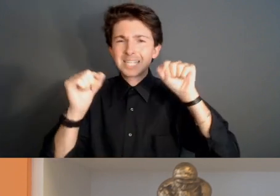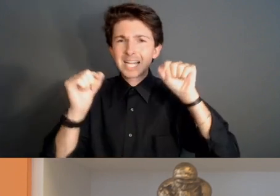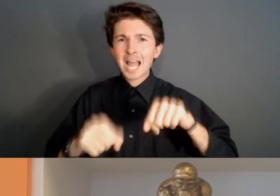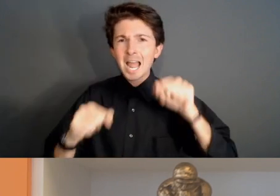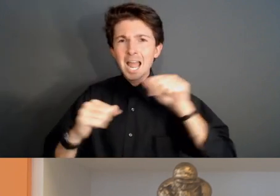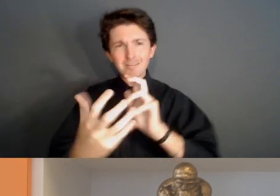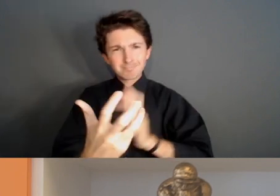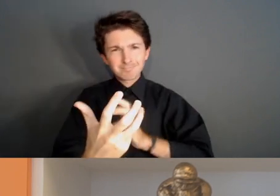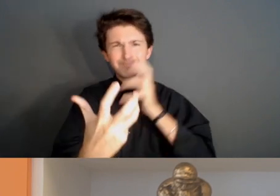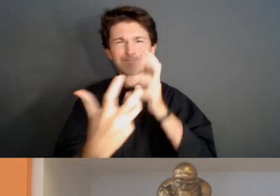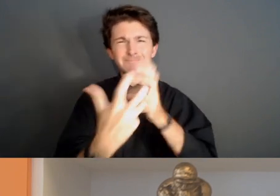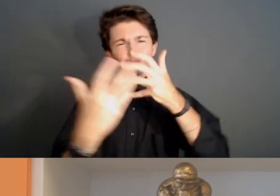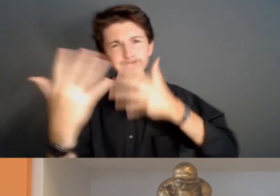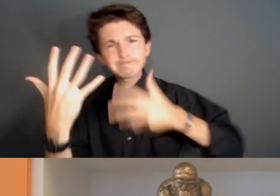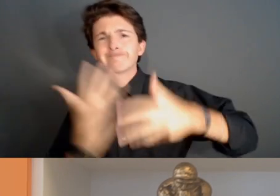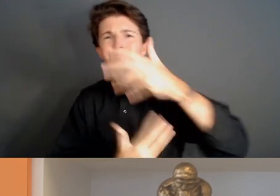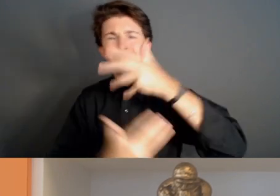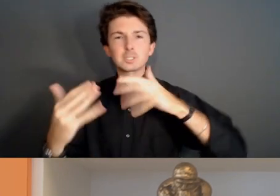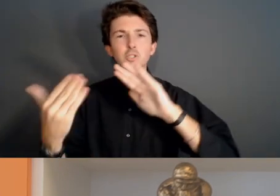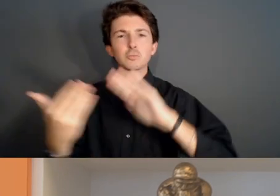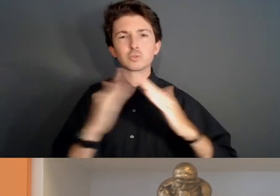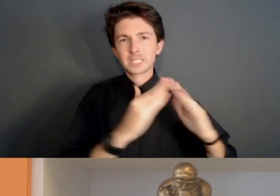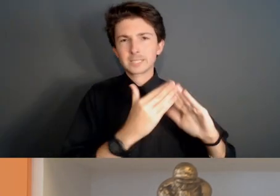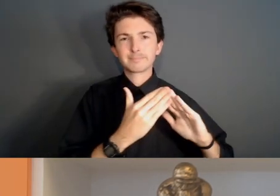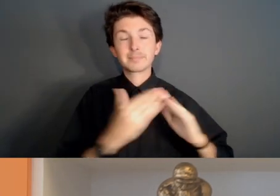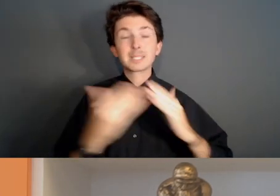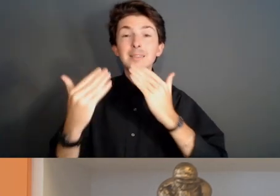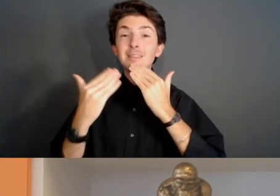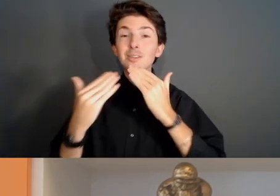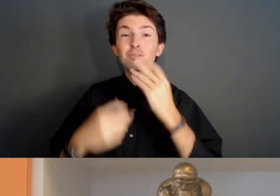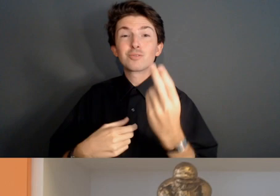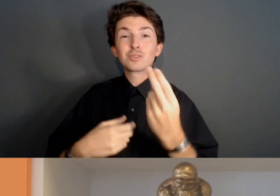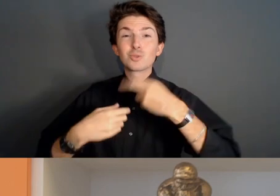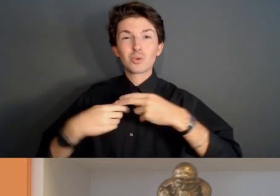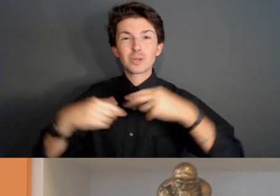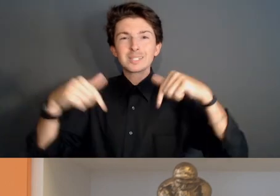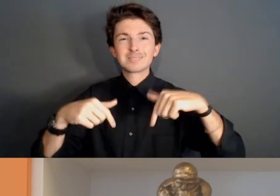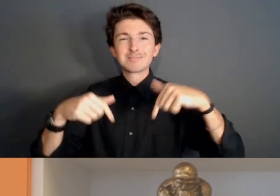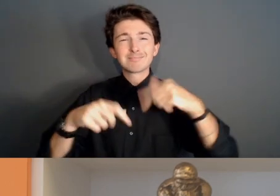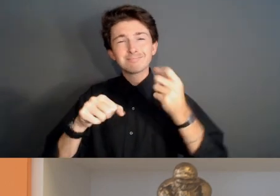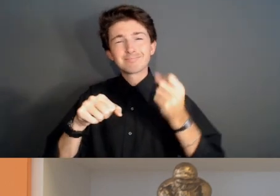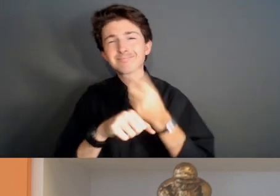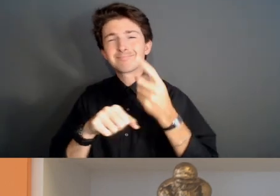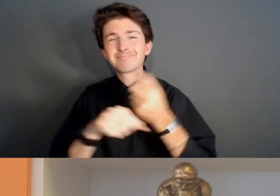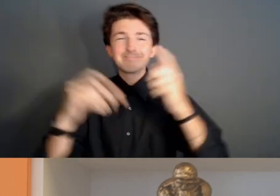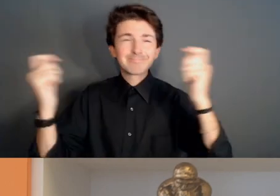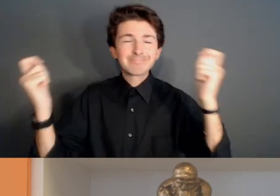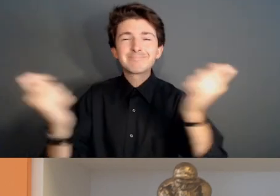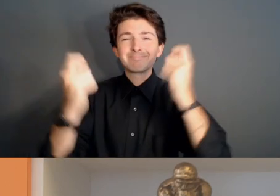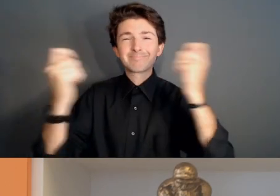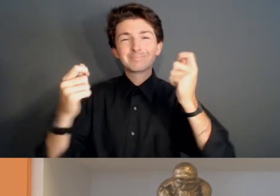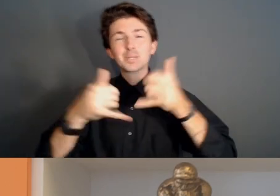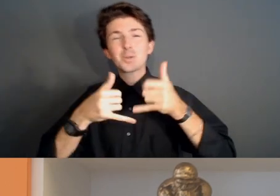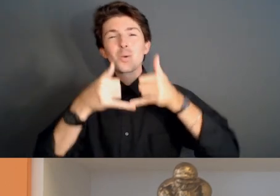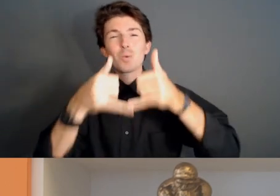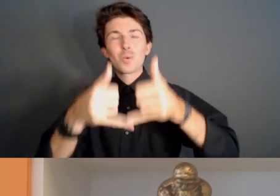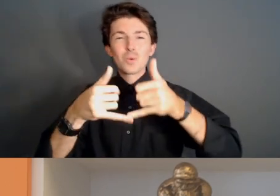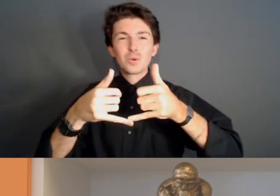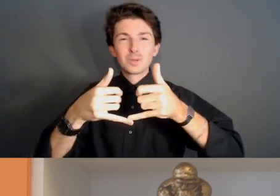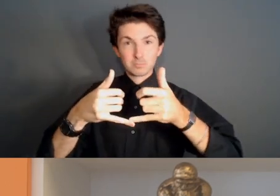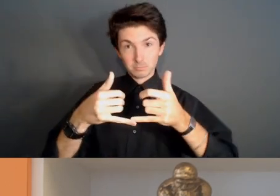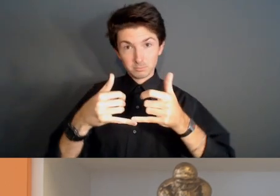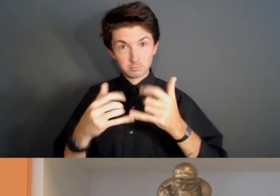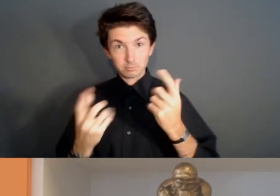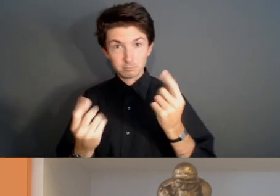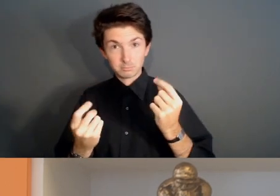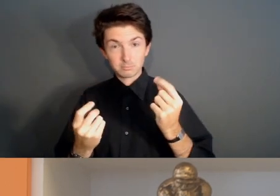all aspects of community. Thank you for joining us for RespectAbility's Inaugural Award Ceremony, in which we will honor